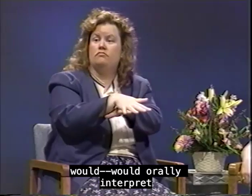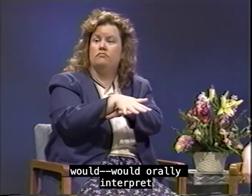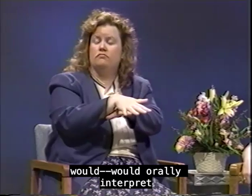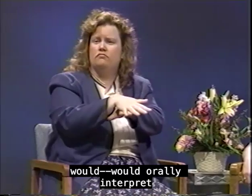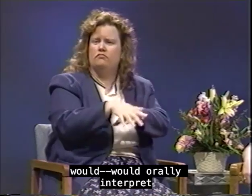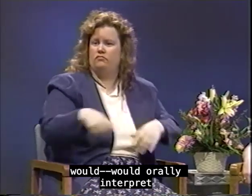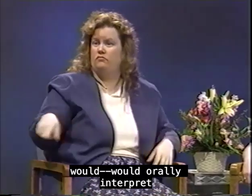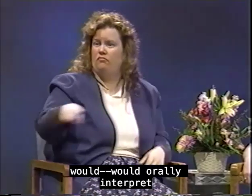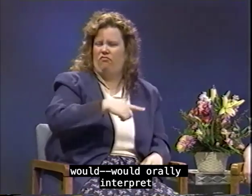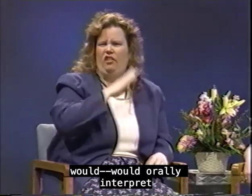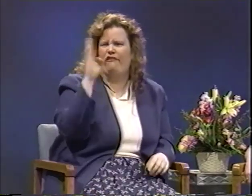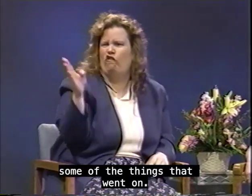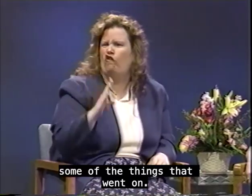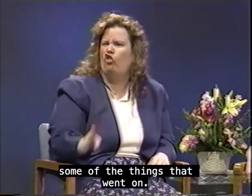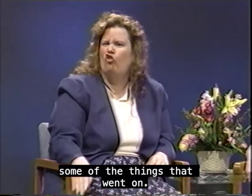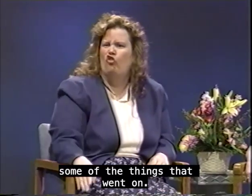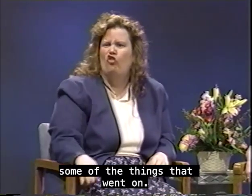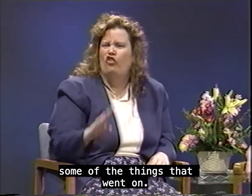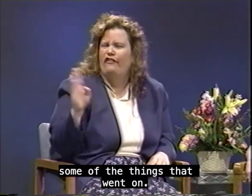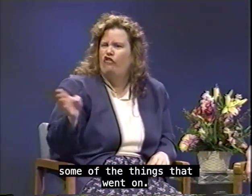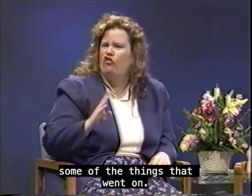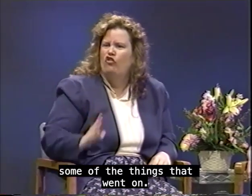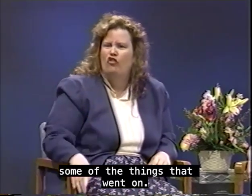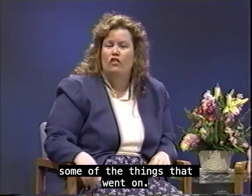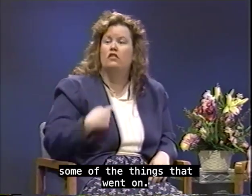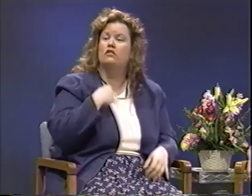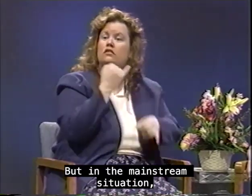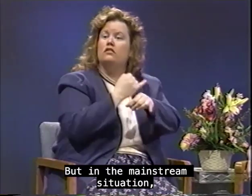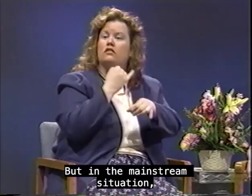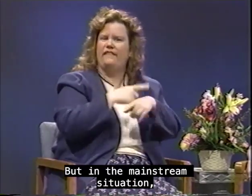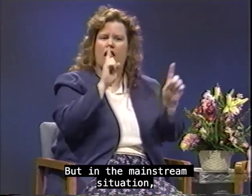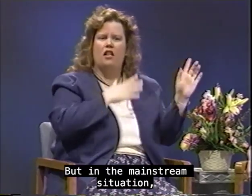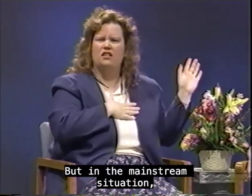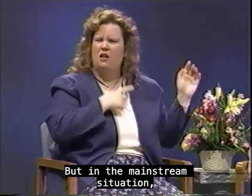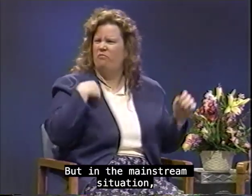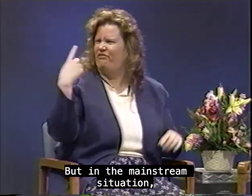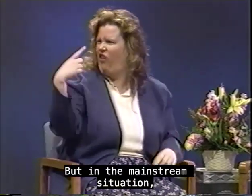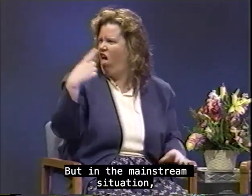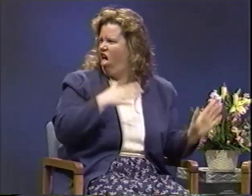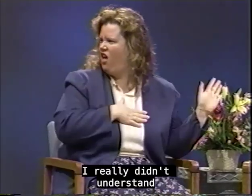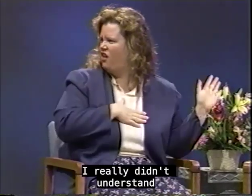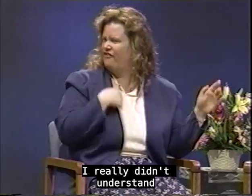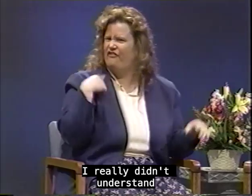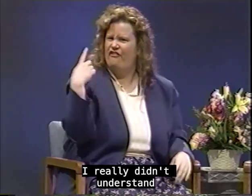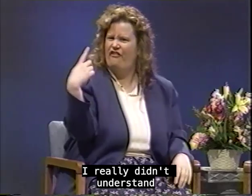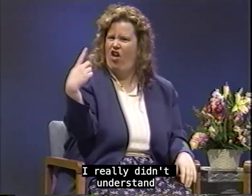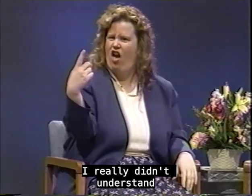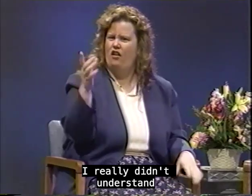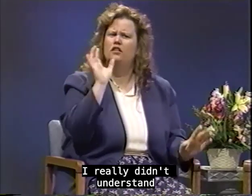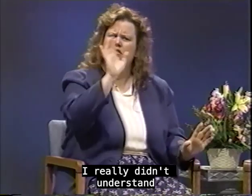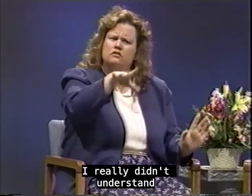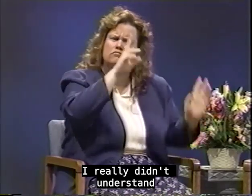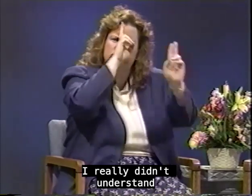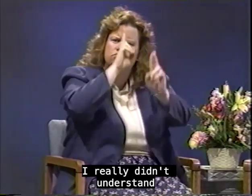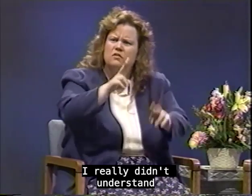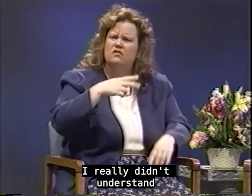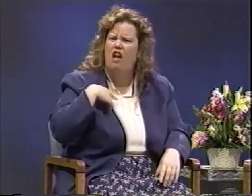orally interpret for me some of the things that went on. But in the mainstream situation, I really didn't understand what was going on. I'd